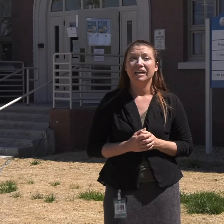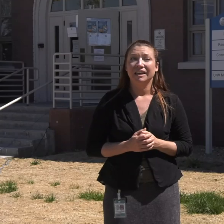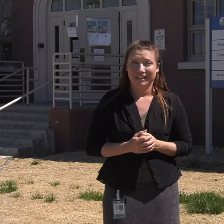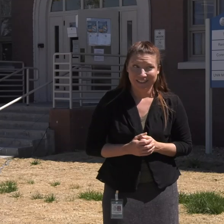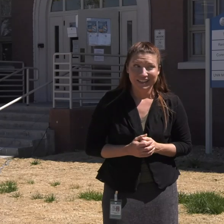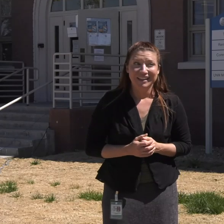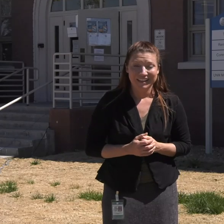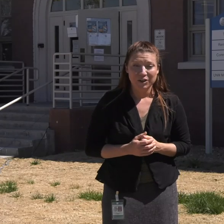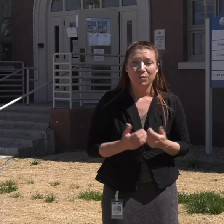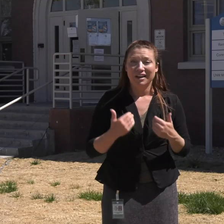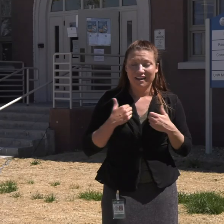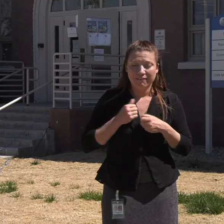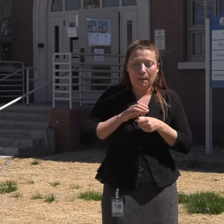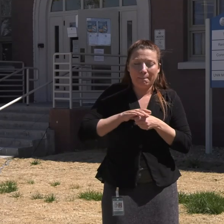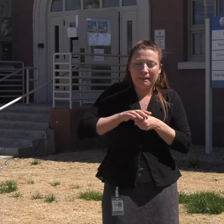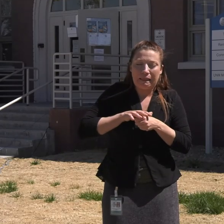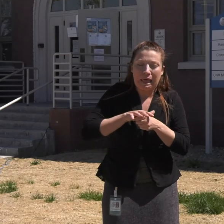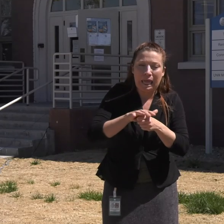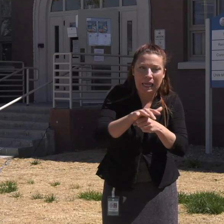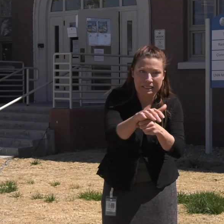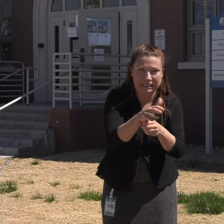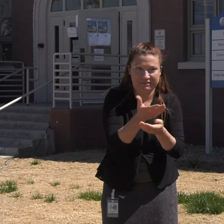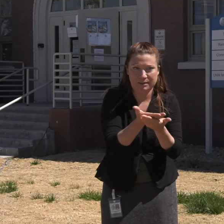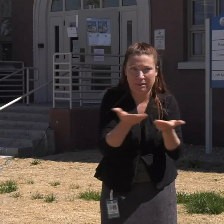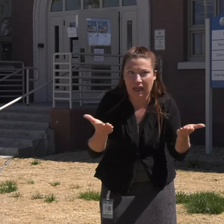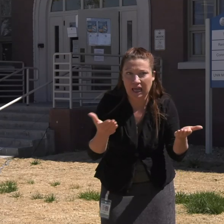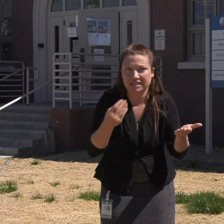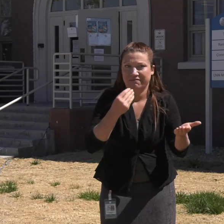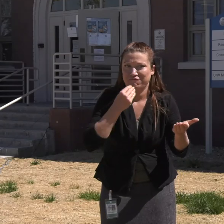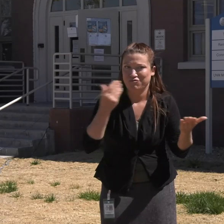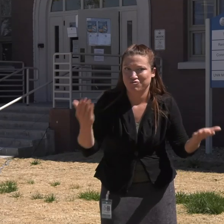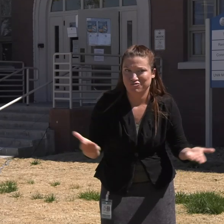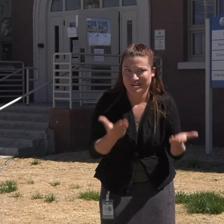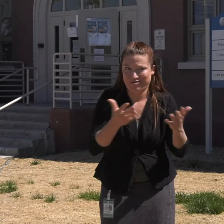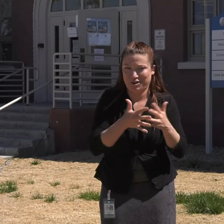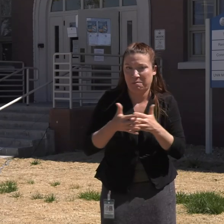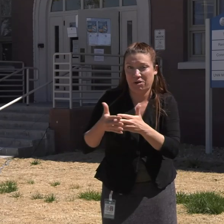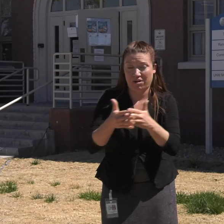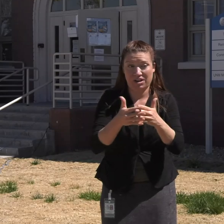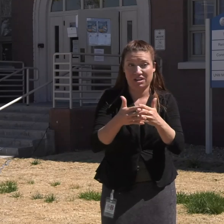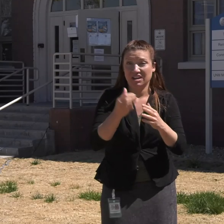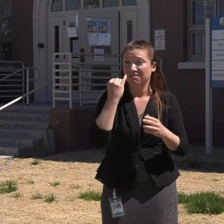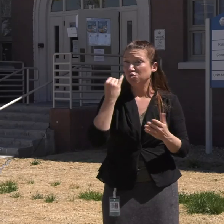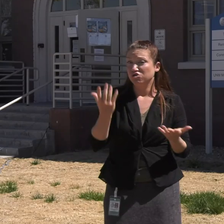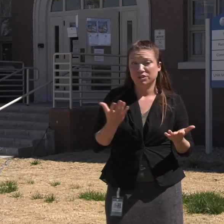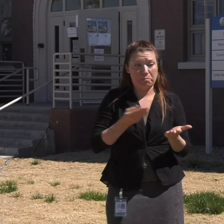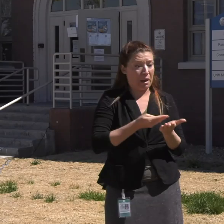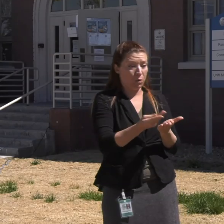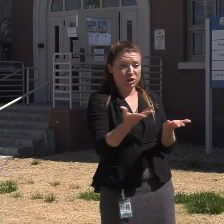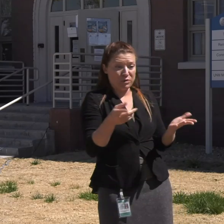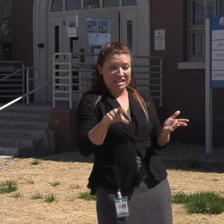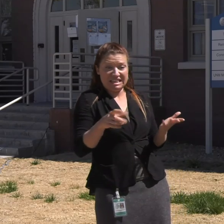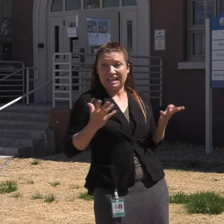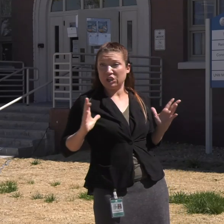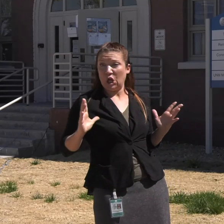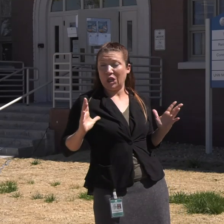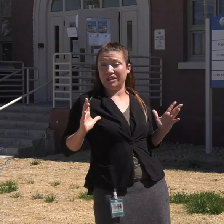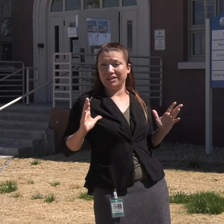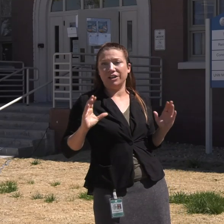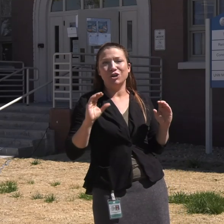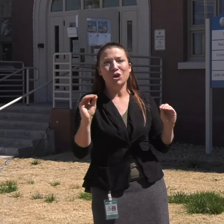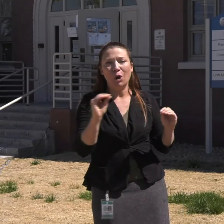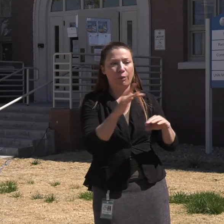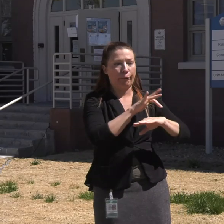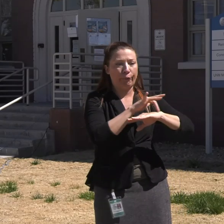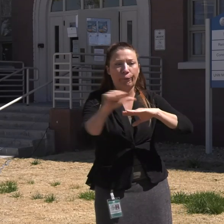supplies in America right now. And so it's true that if everyone just gets what they need, we're not going to have any shortages. But as we